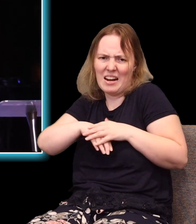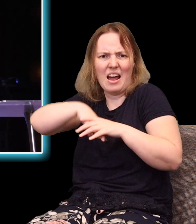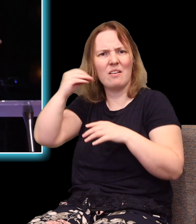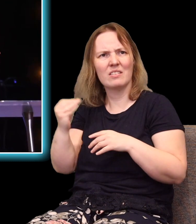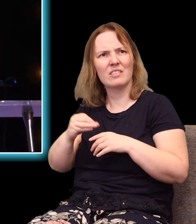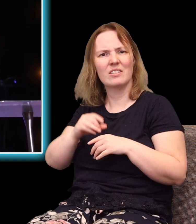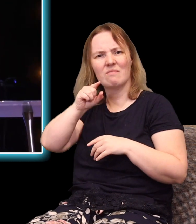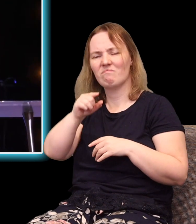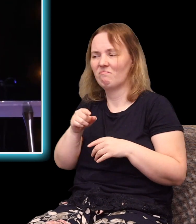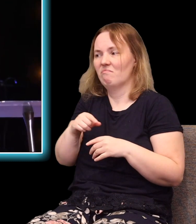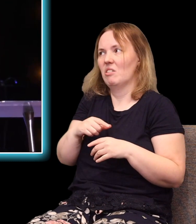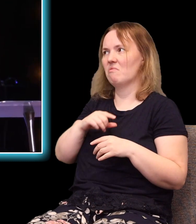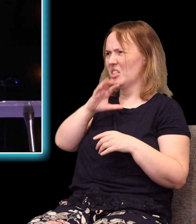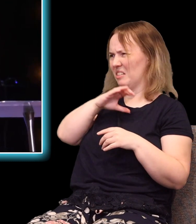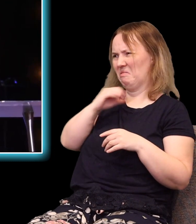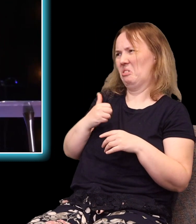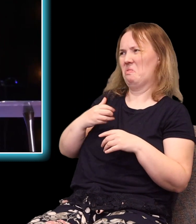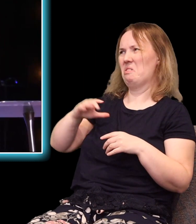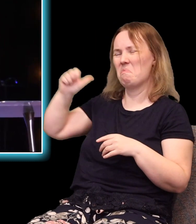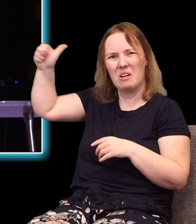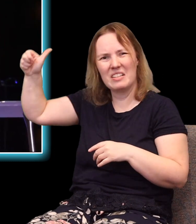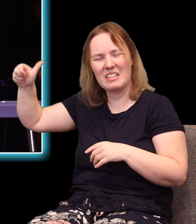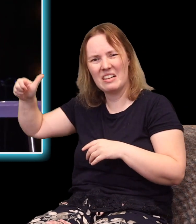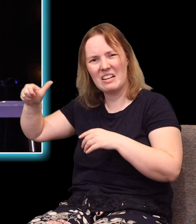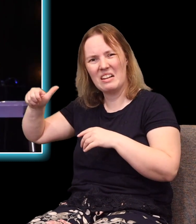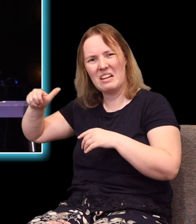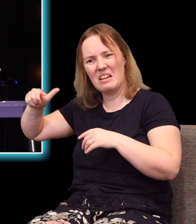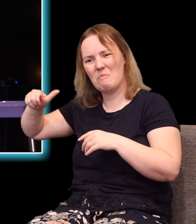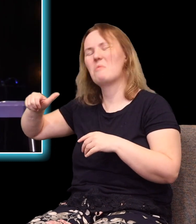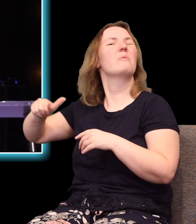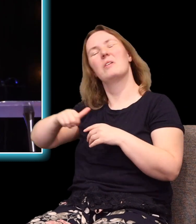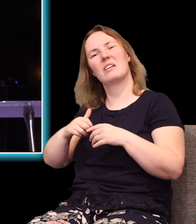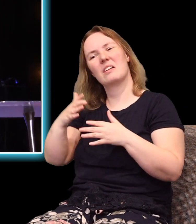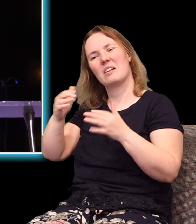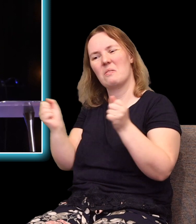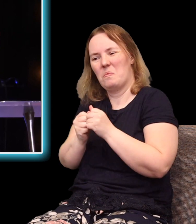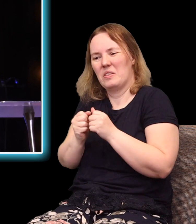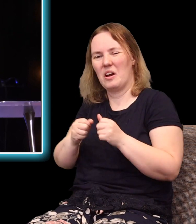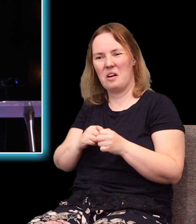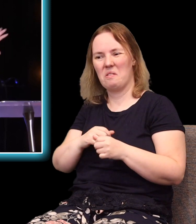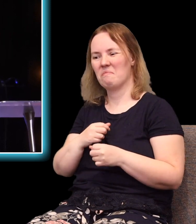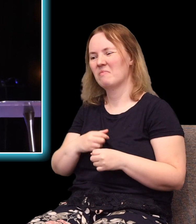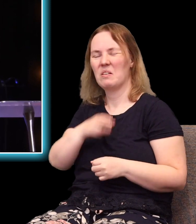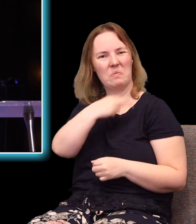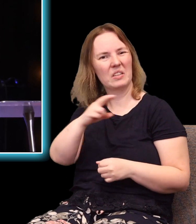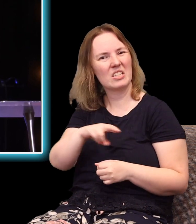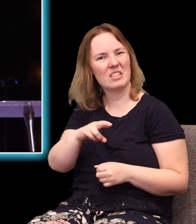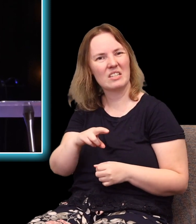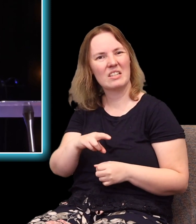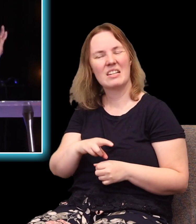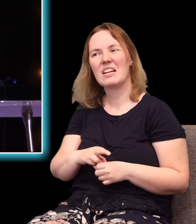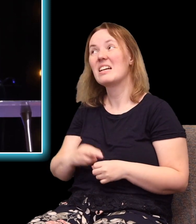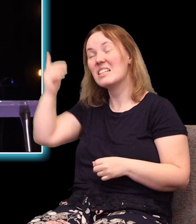the inside out. You don't impress me with your churchianity, your Christianity. I've not come to bring you a new form of